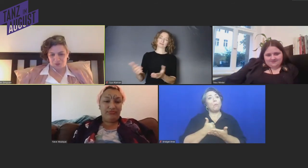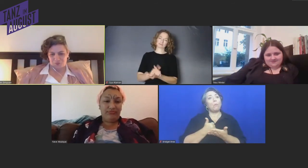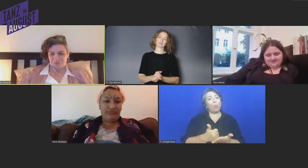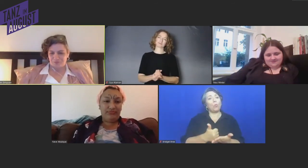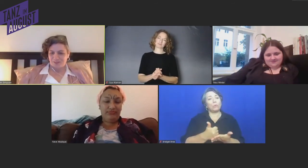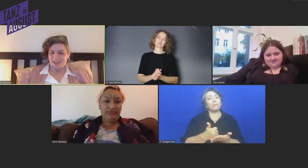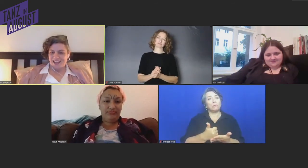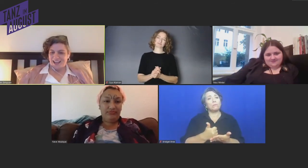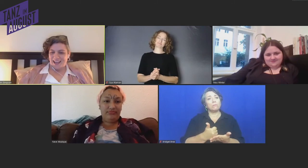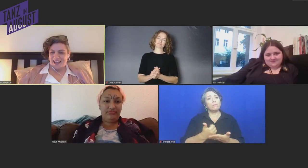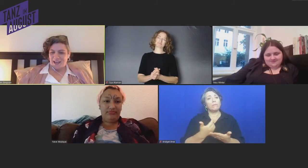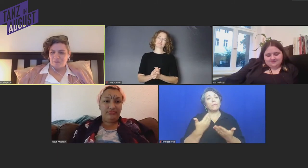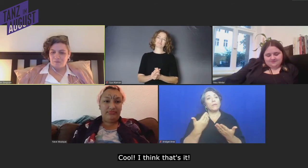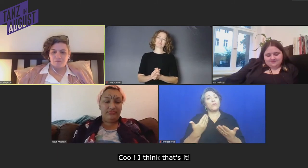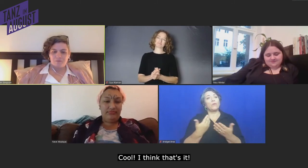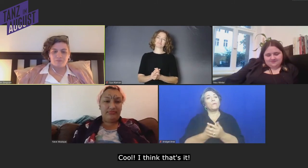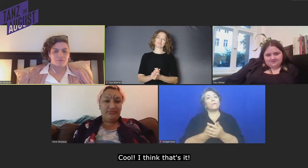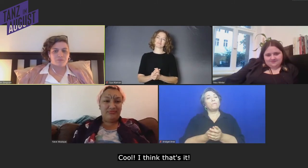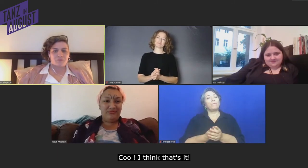So,